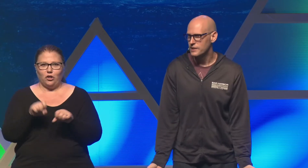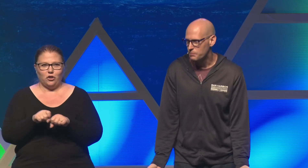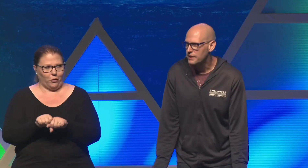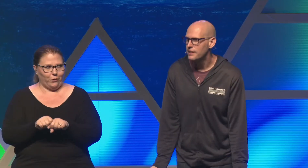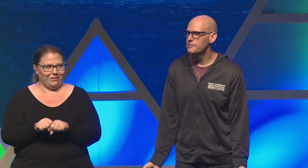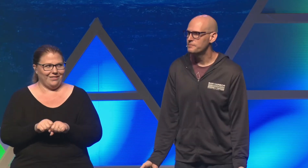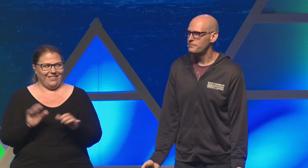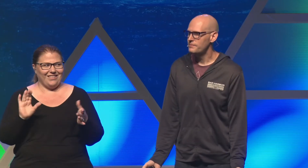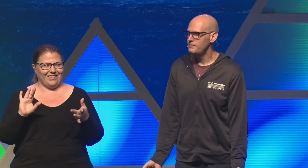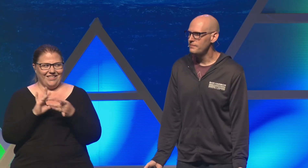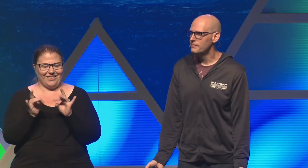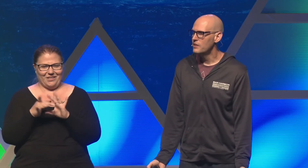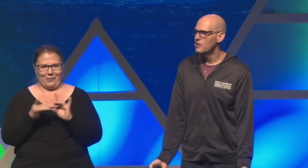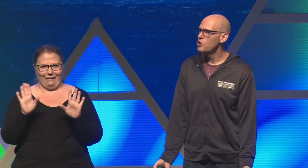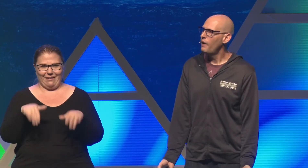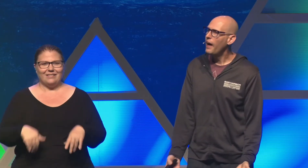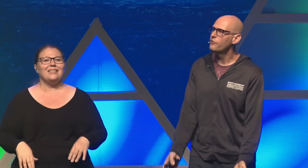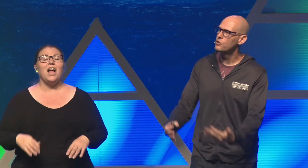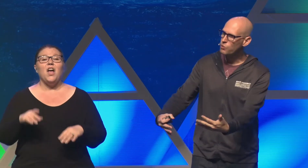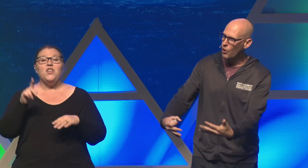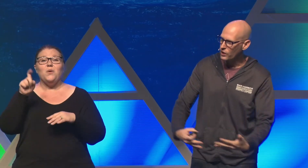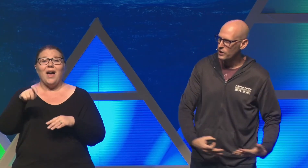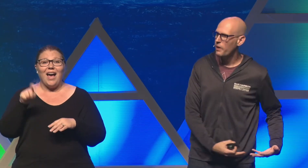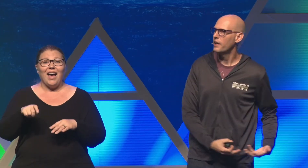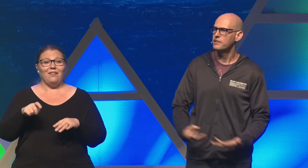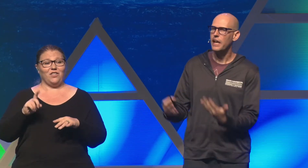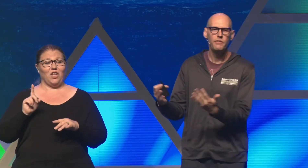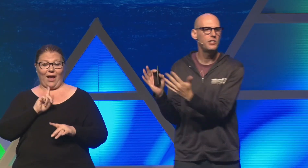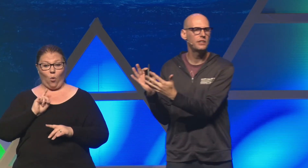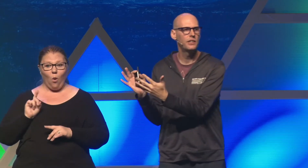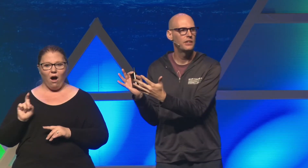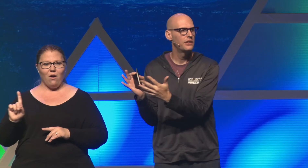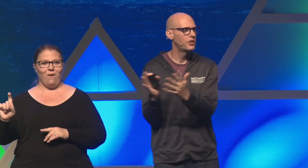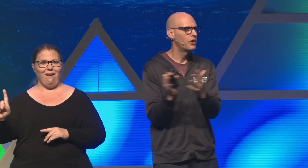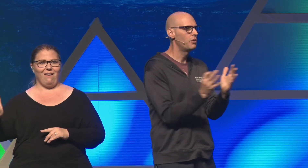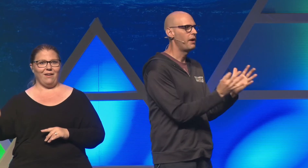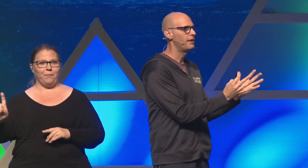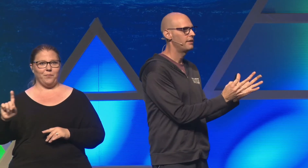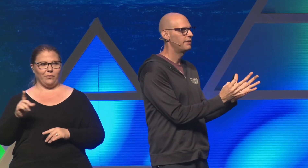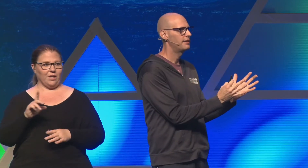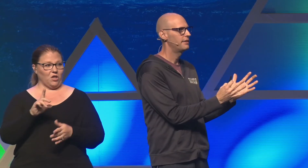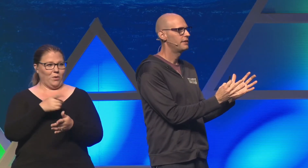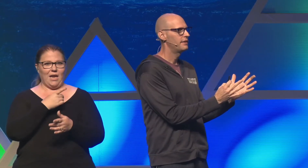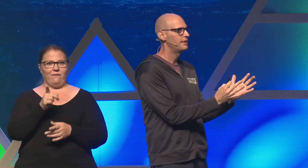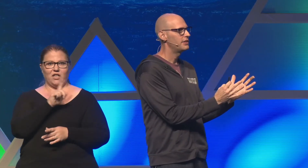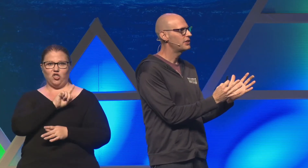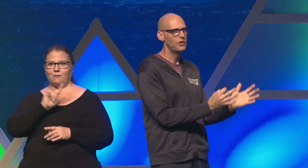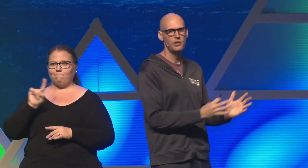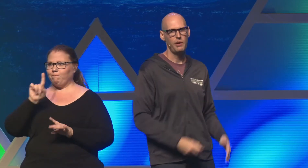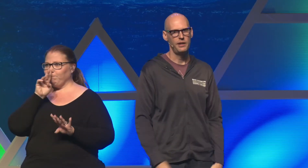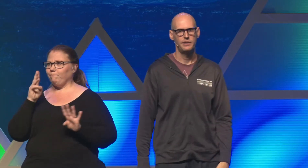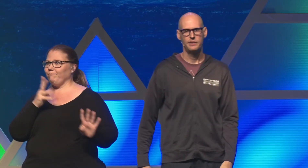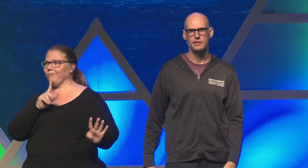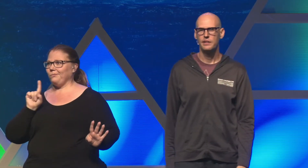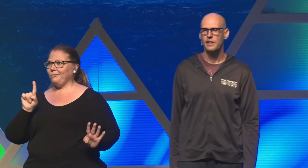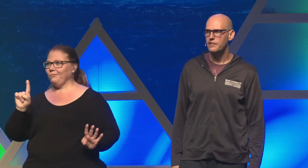metaphorically speaking. You have to walk away. Like David just turned away. Just turned